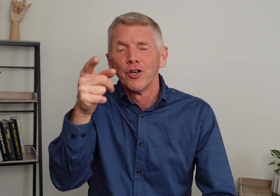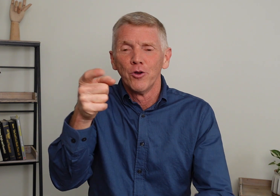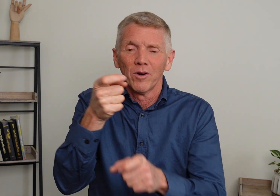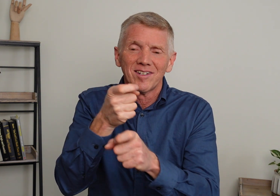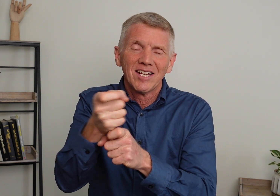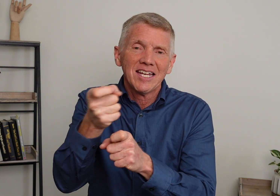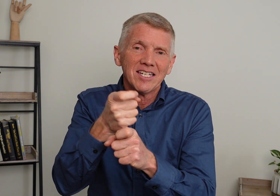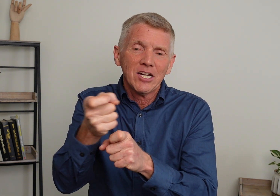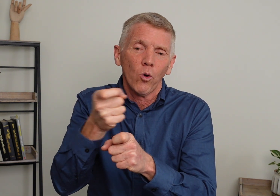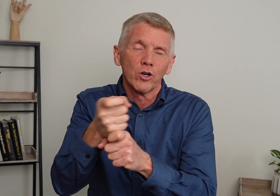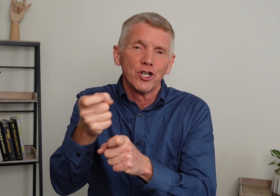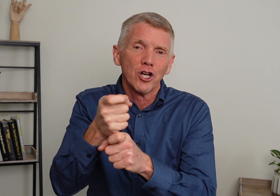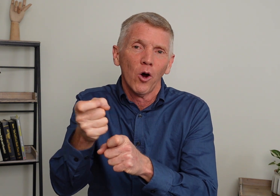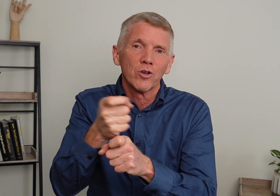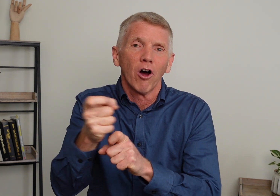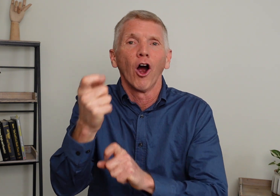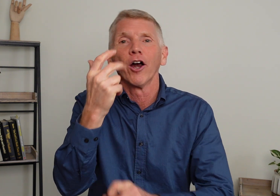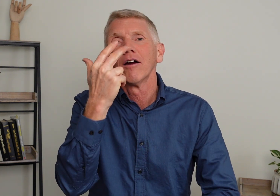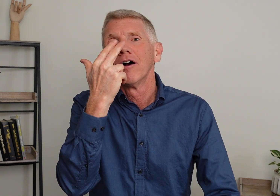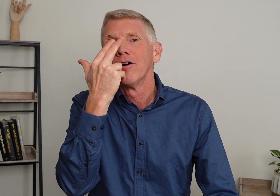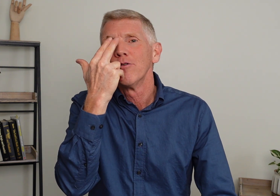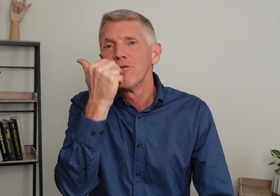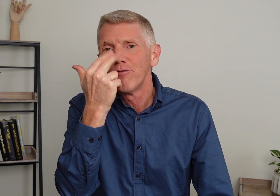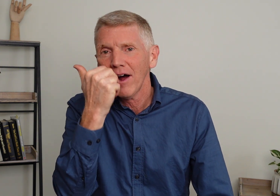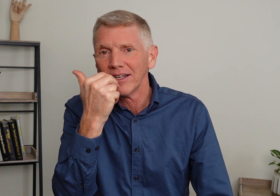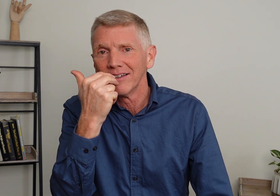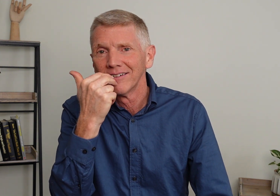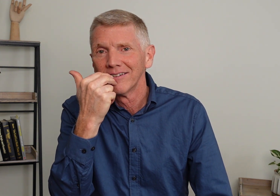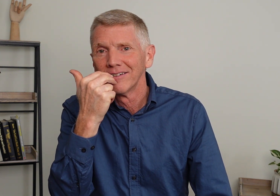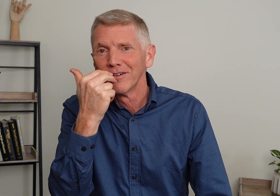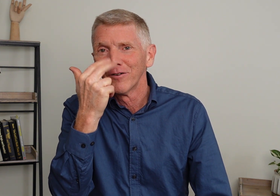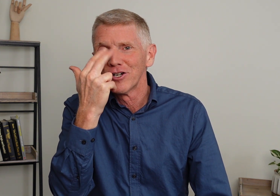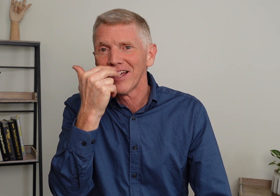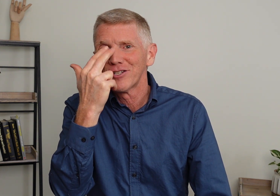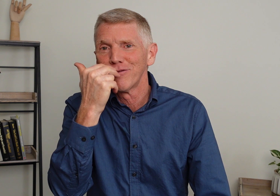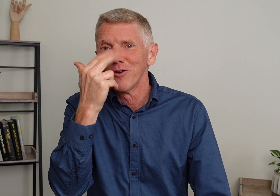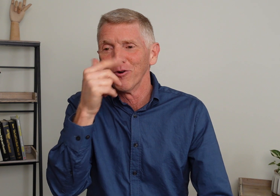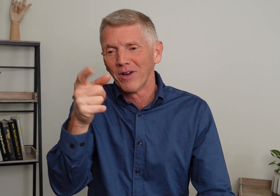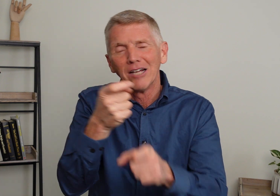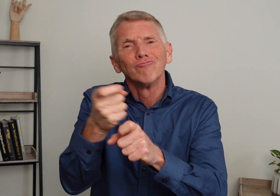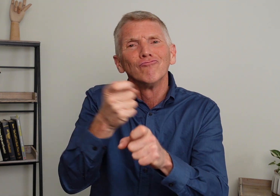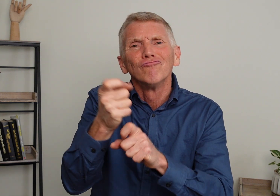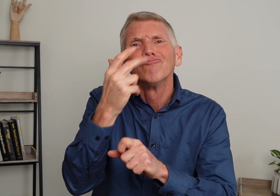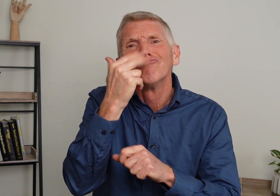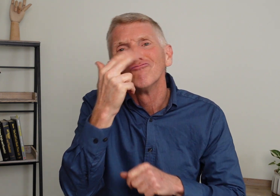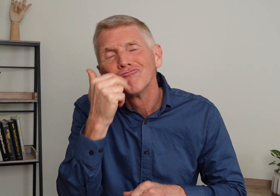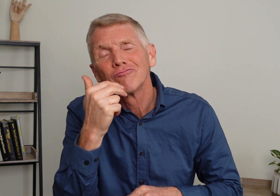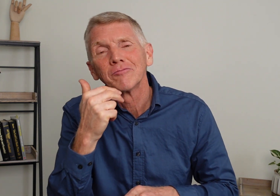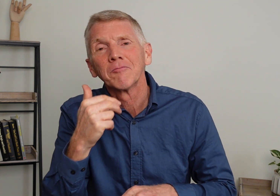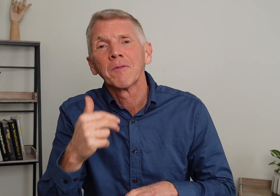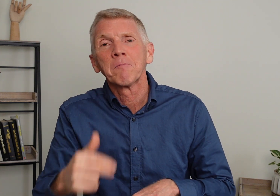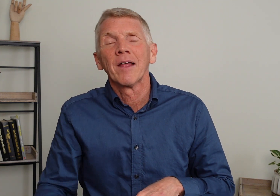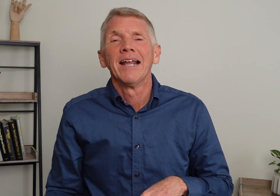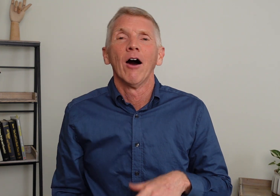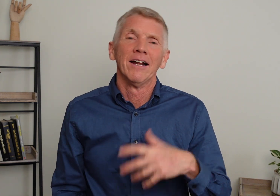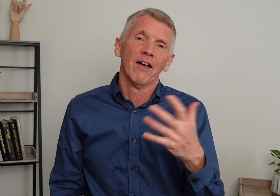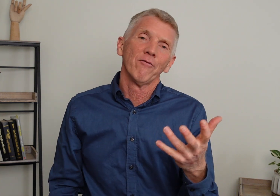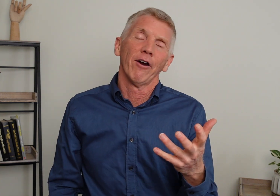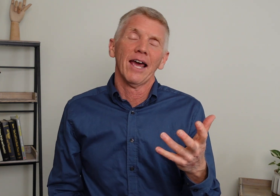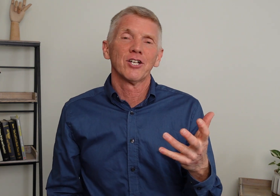Your teasing or jokes are funny for a sense of humor, okay? Now, another variation,